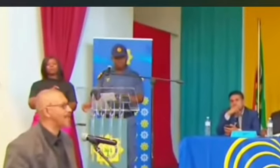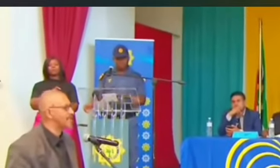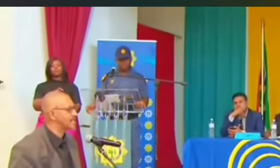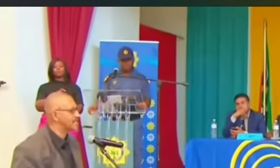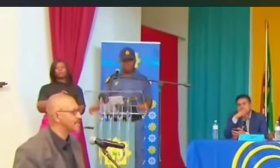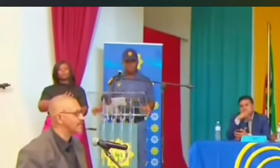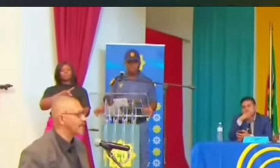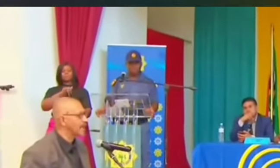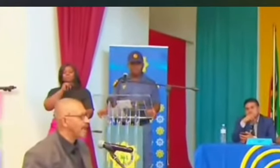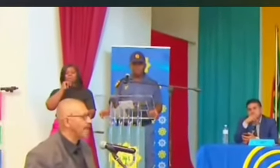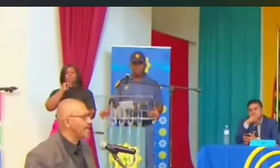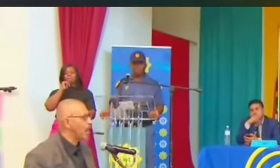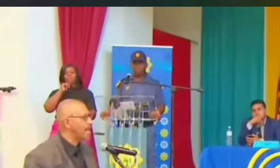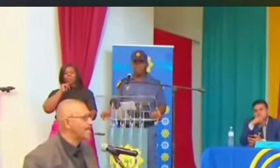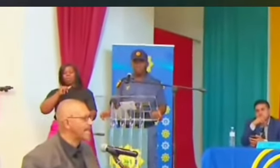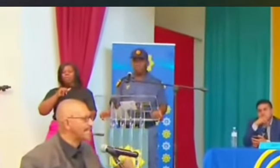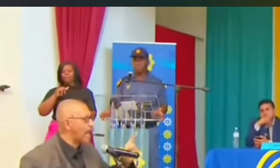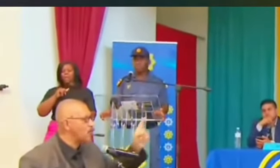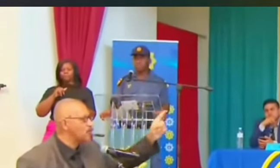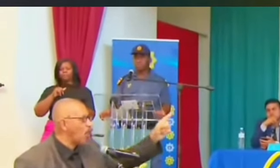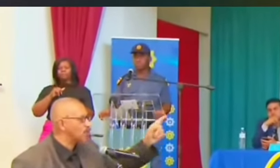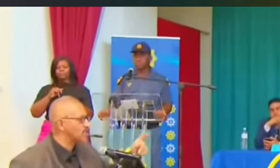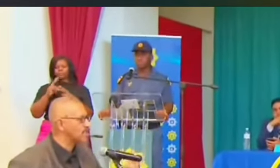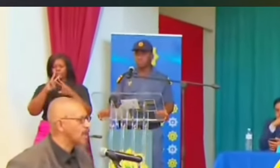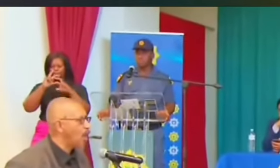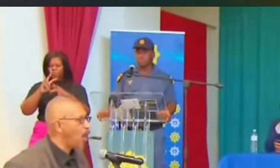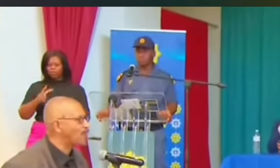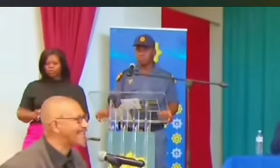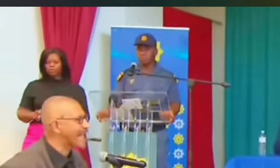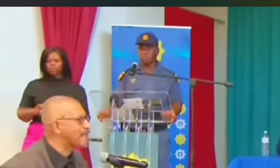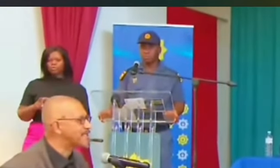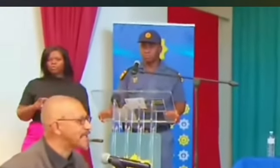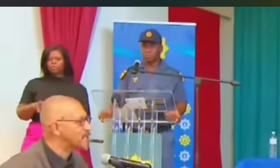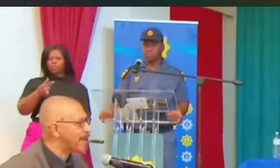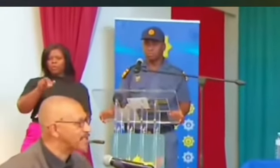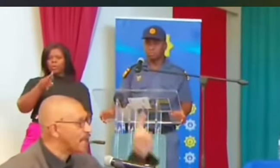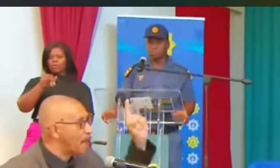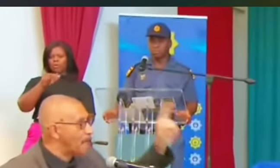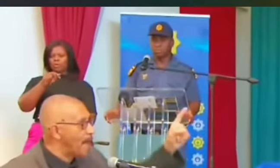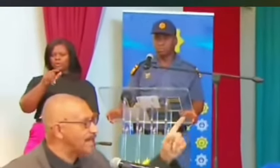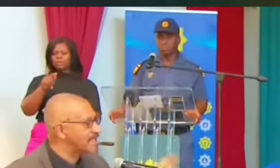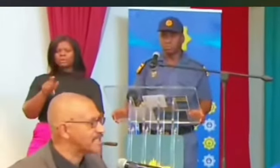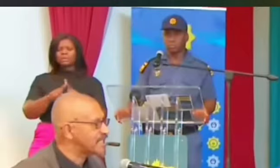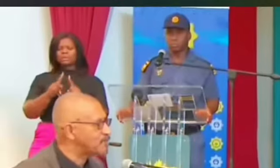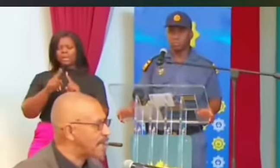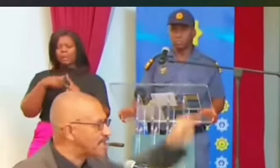100 search warrants and go and kick down doors of crime